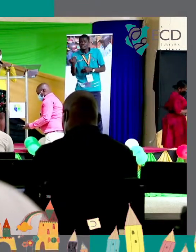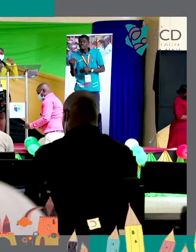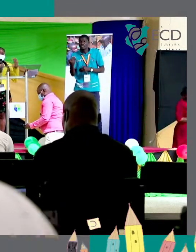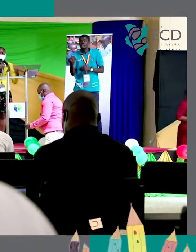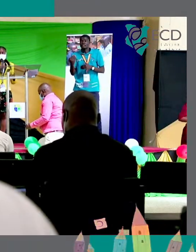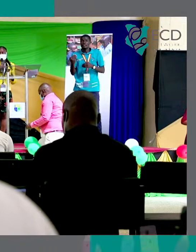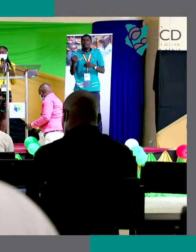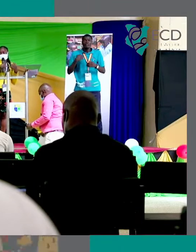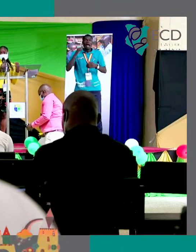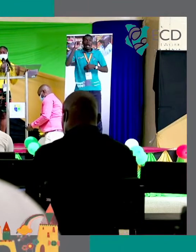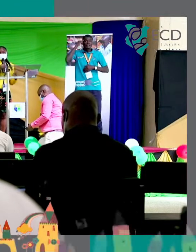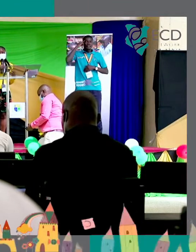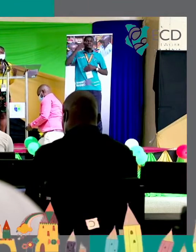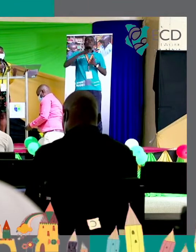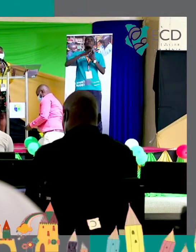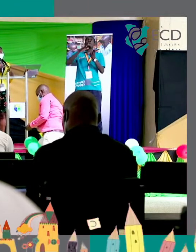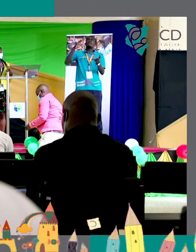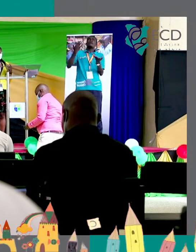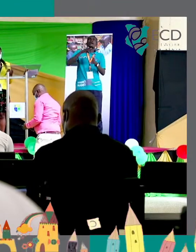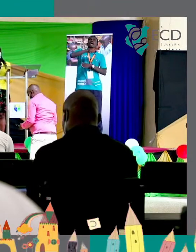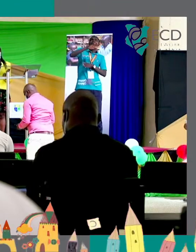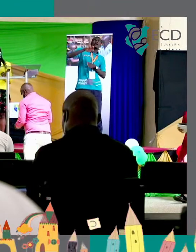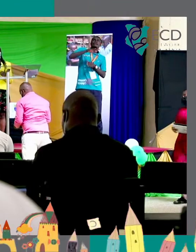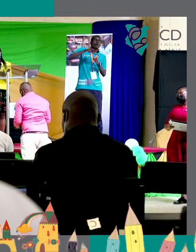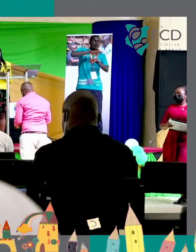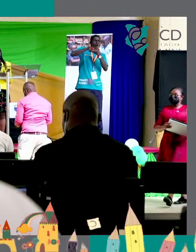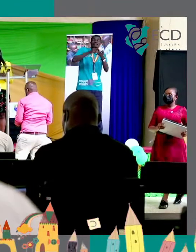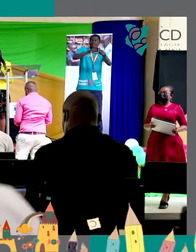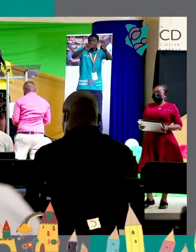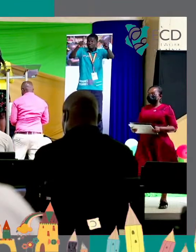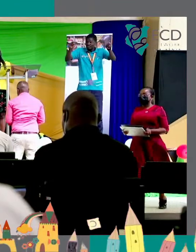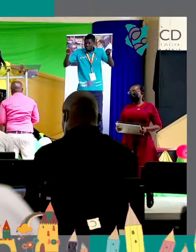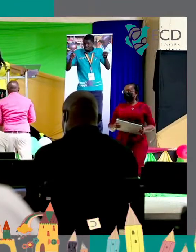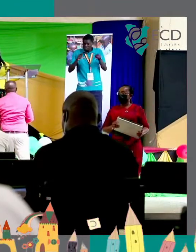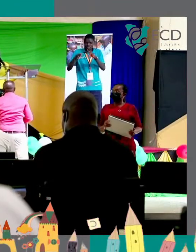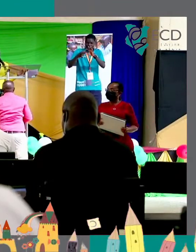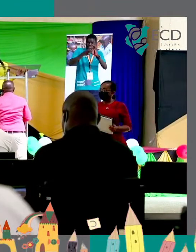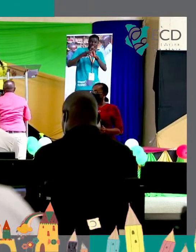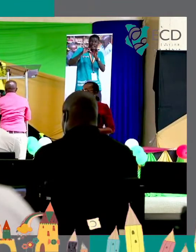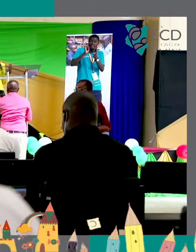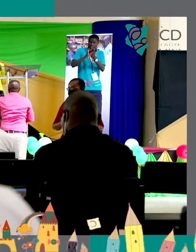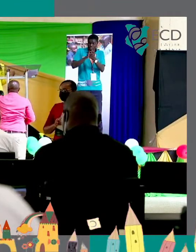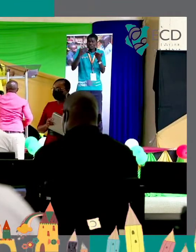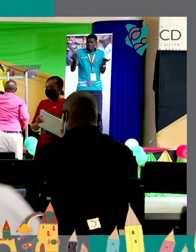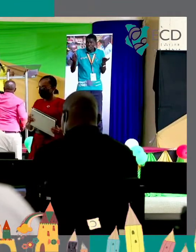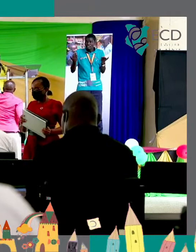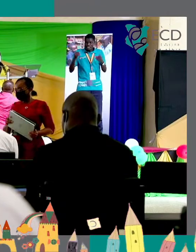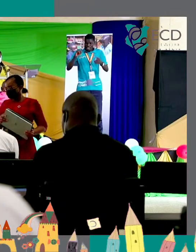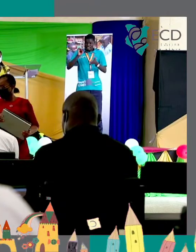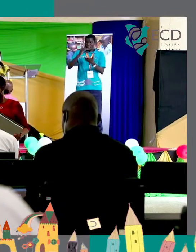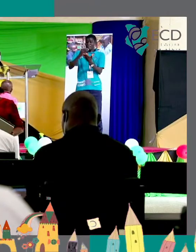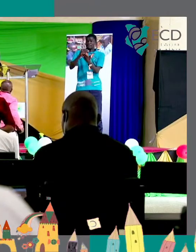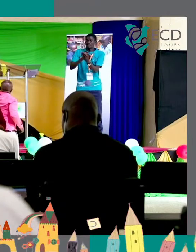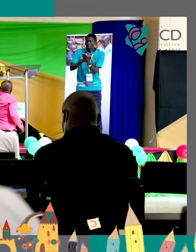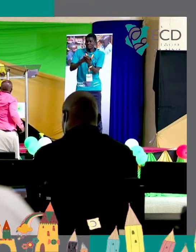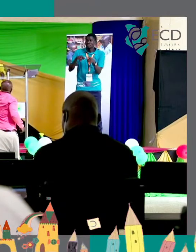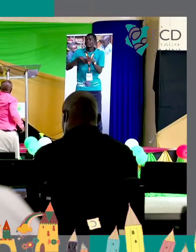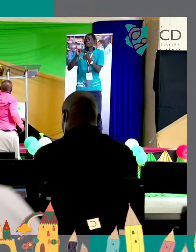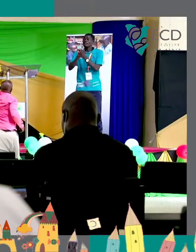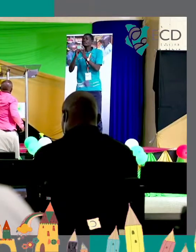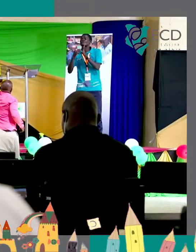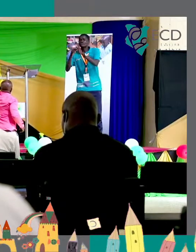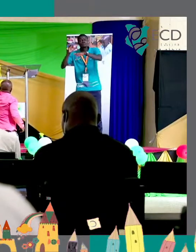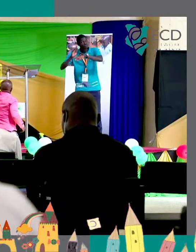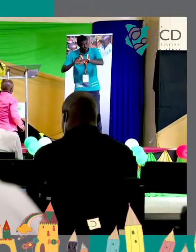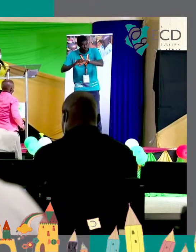just thinking deliberately within that space. I think all of us have been operating within that space in our programming, and it is a